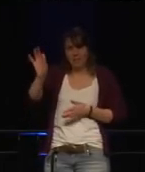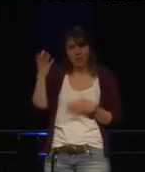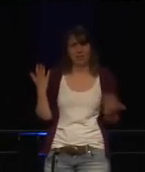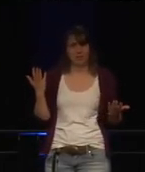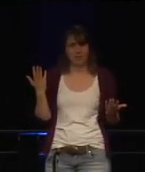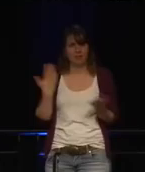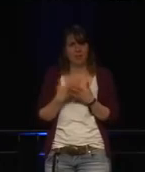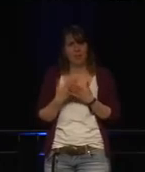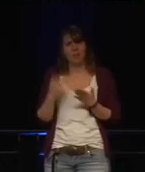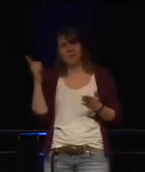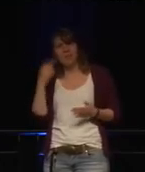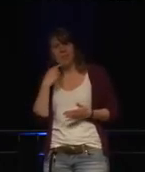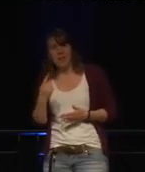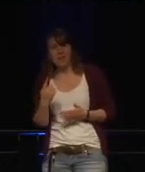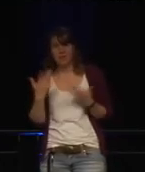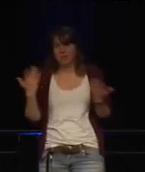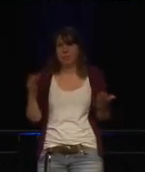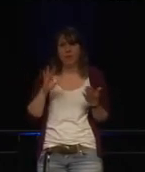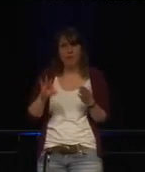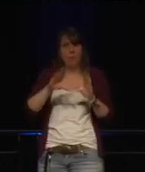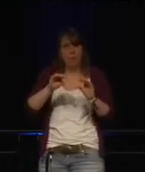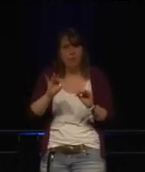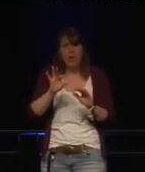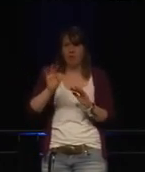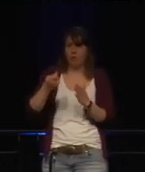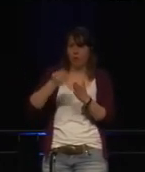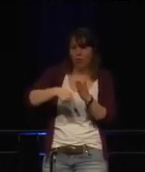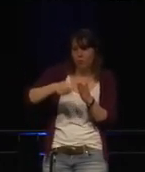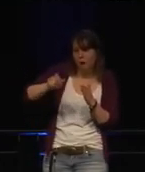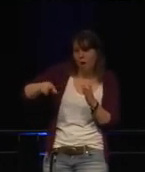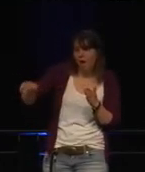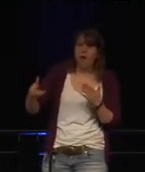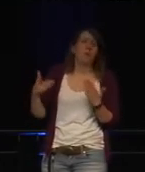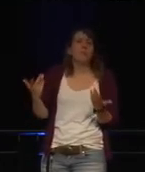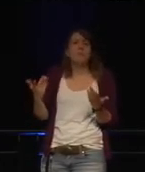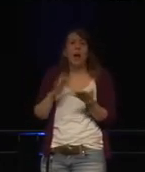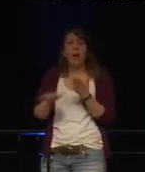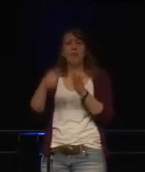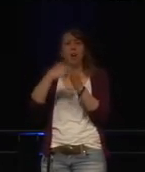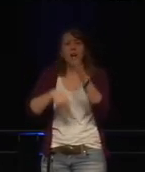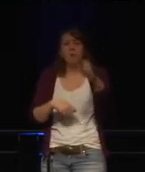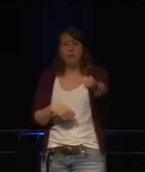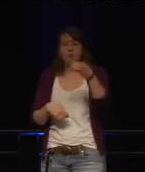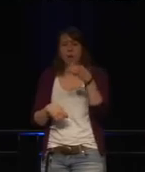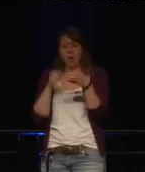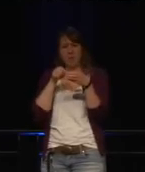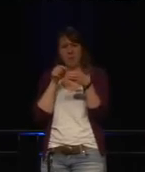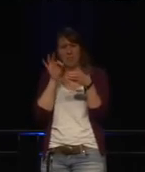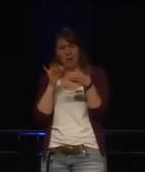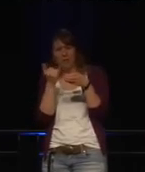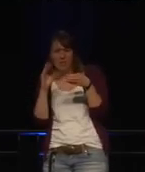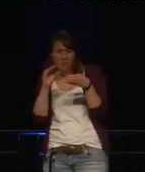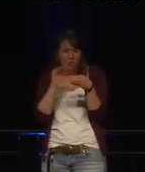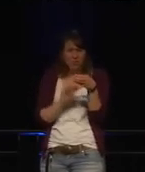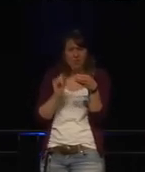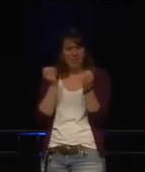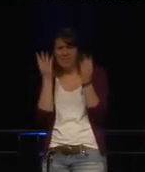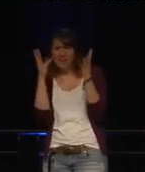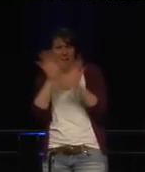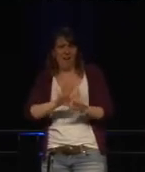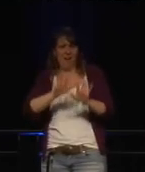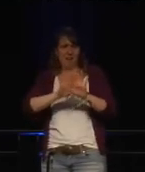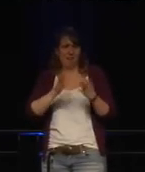German data privacy delegate, Andrea Woshoff, didn't find this information. She criticised that it's not easy